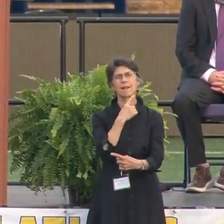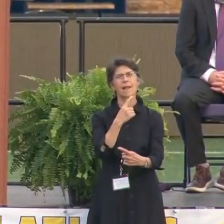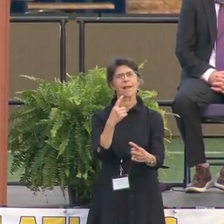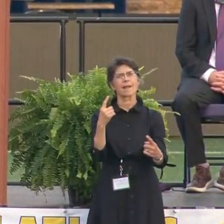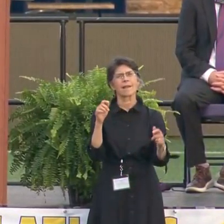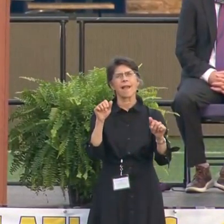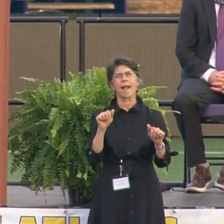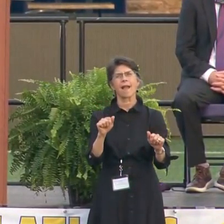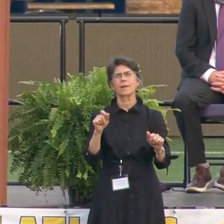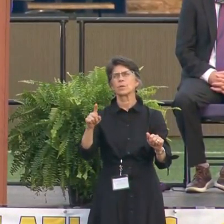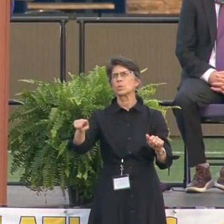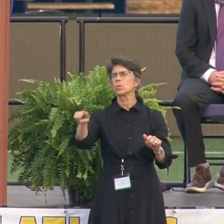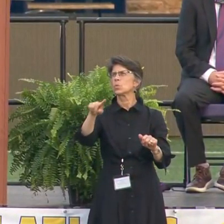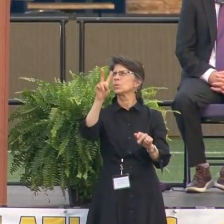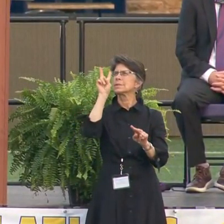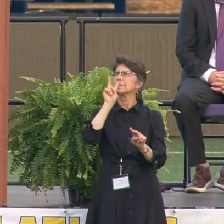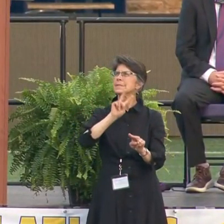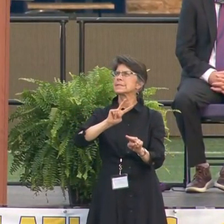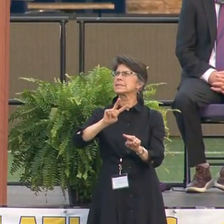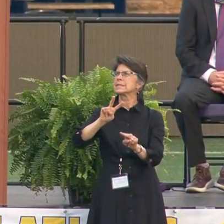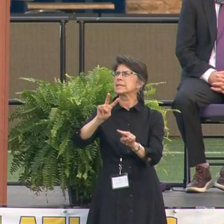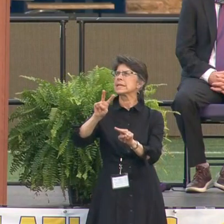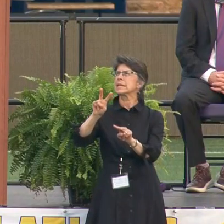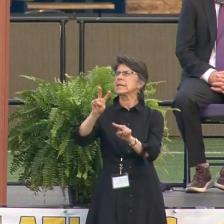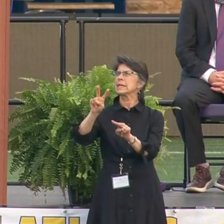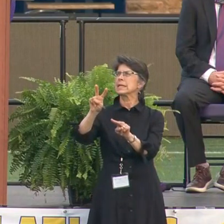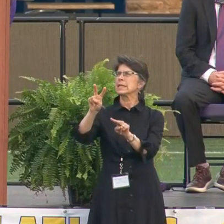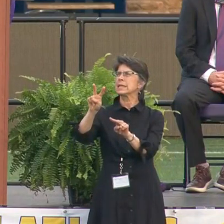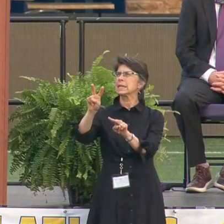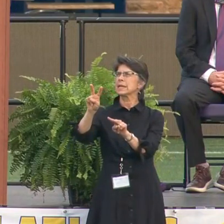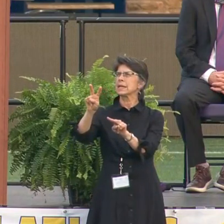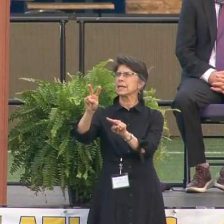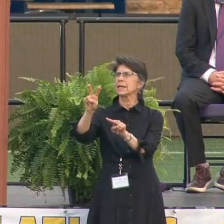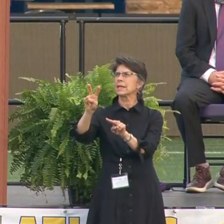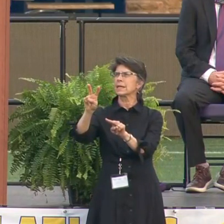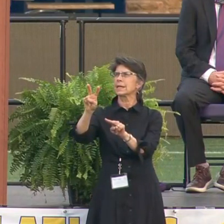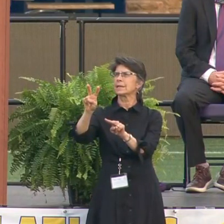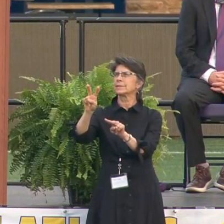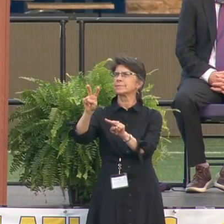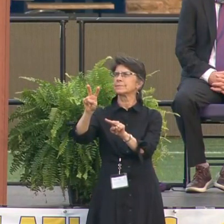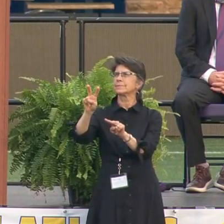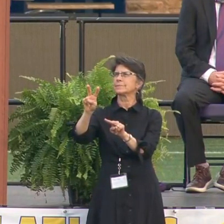Say, can you see